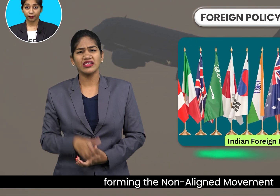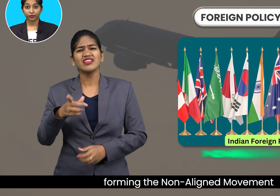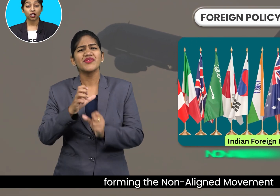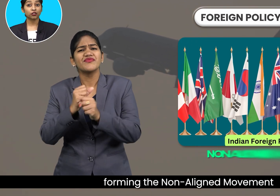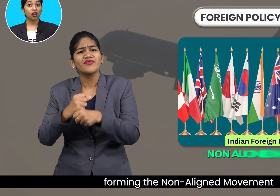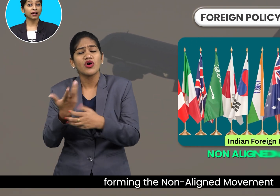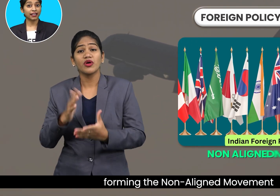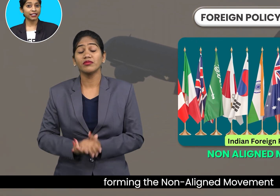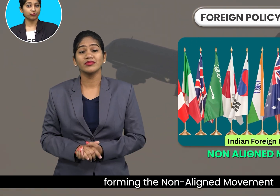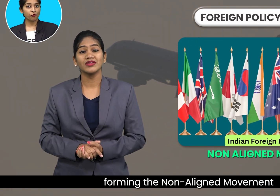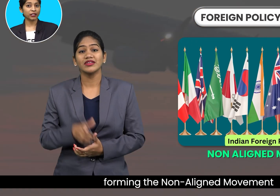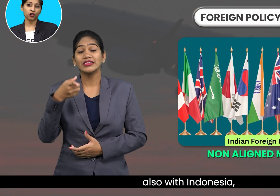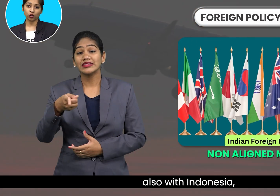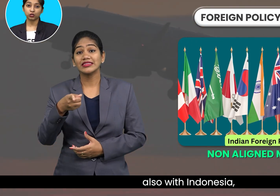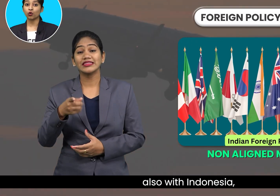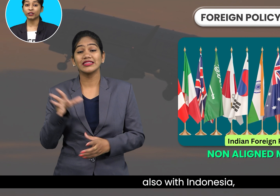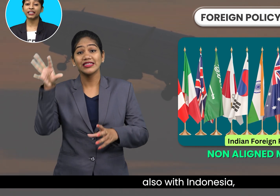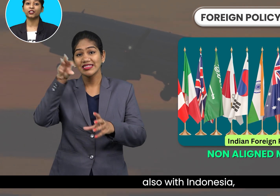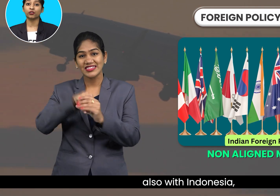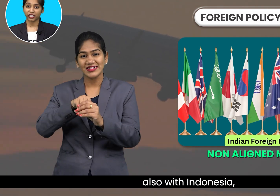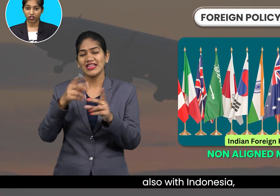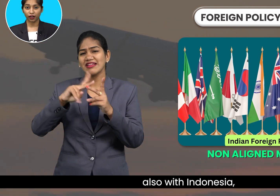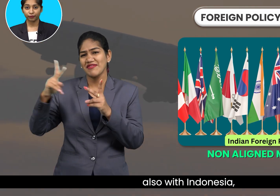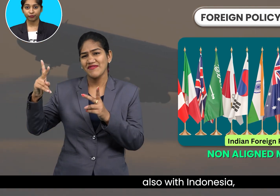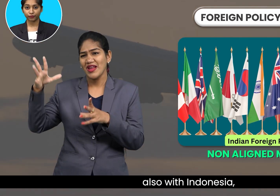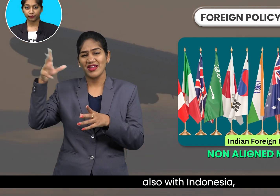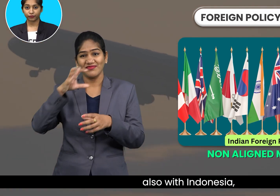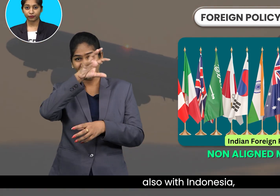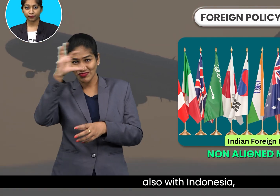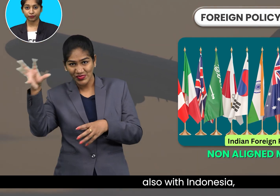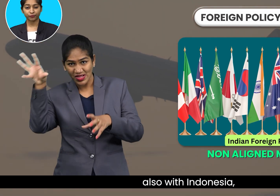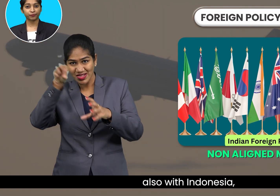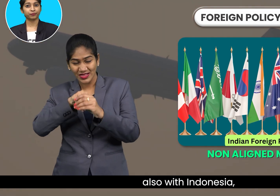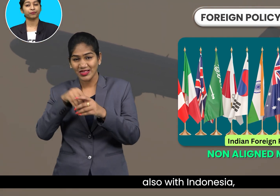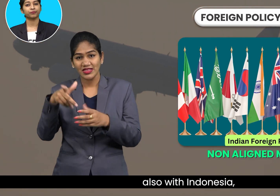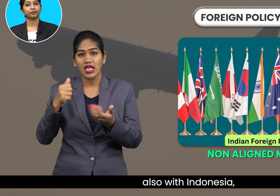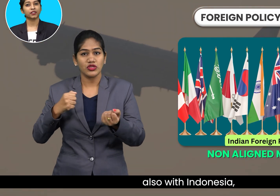forming the non-aligned movement also with Indonesia,